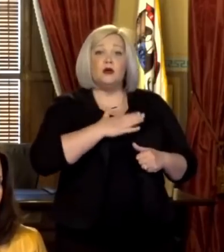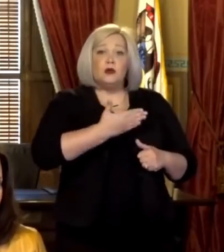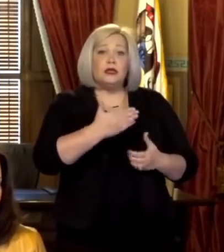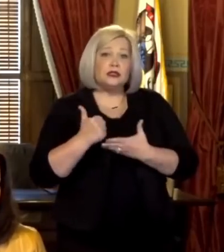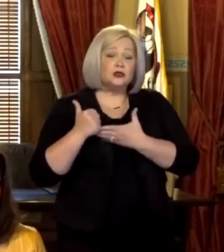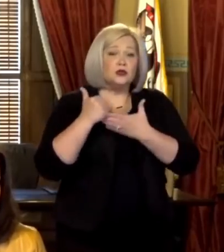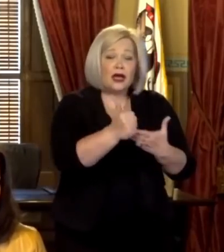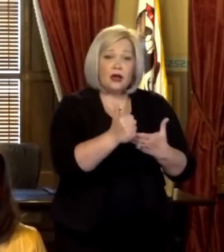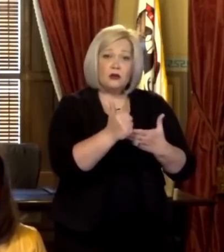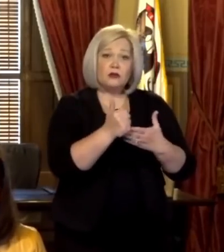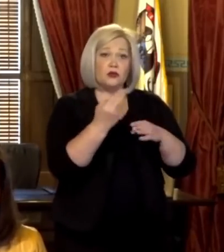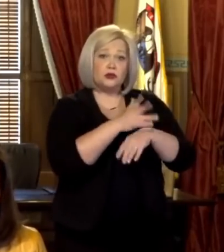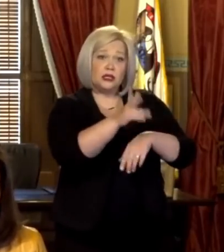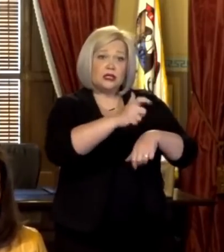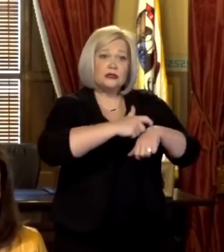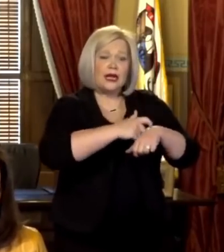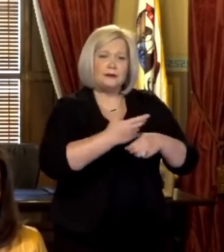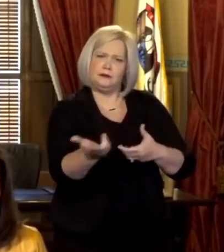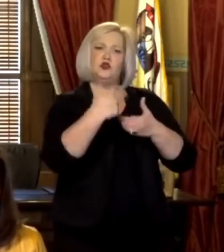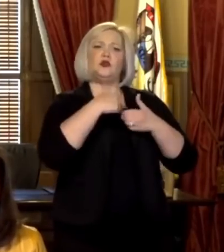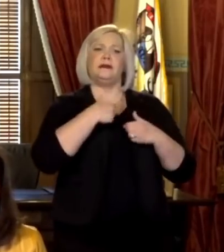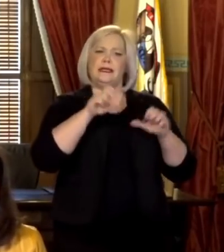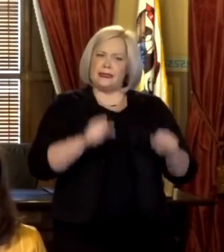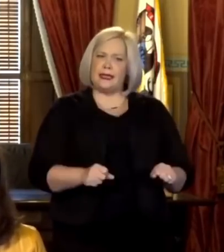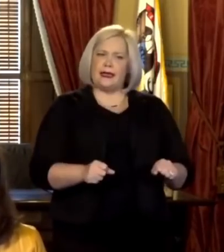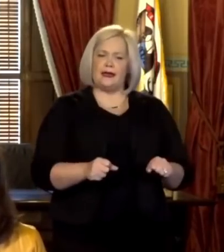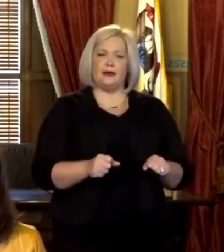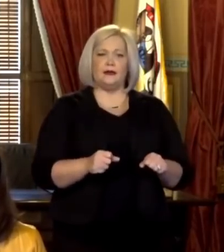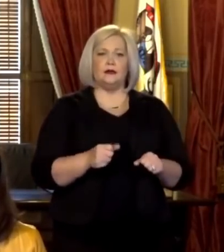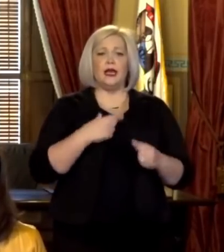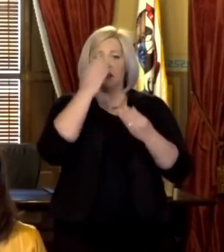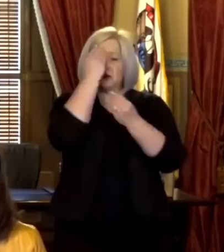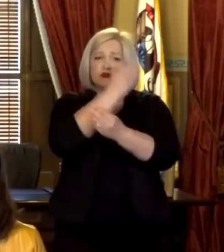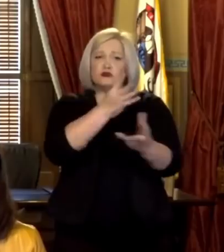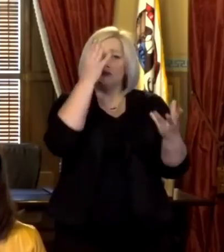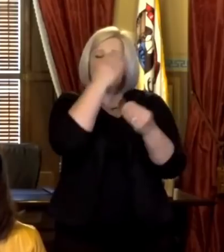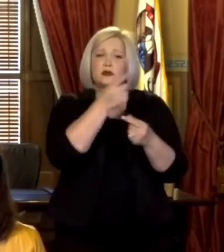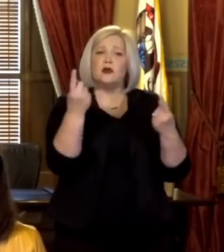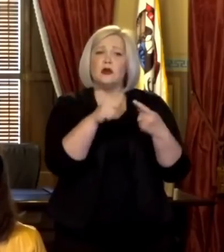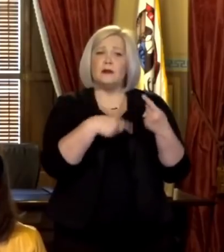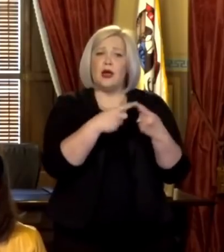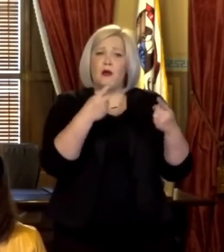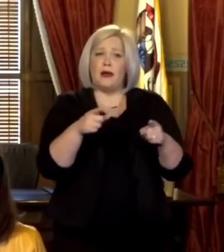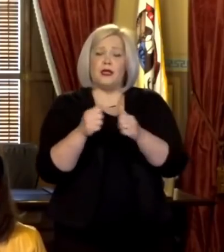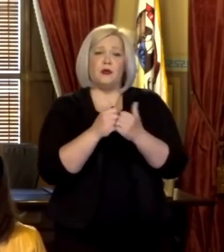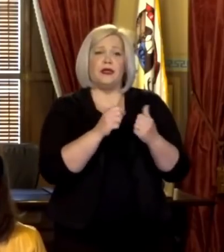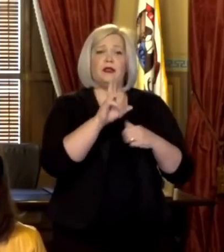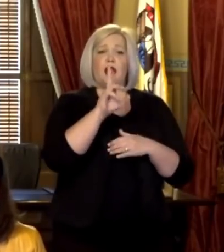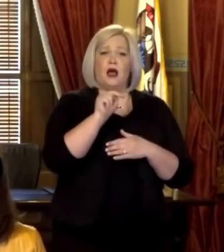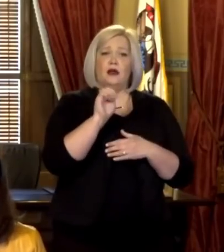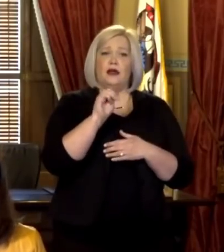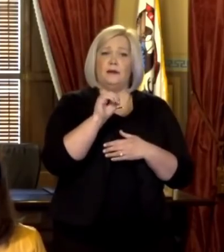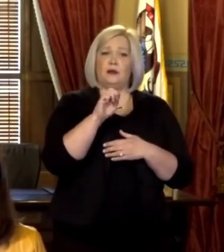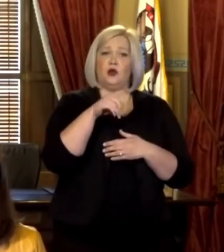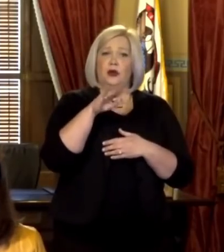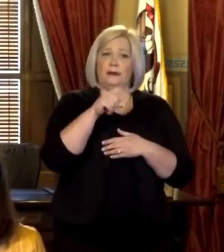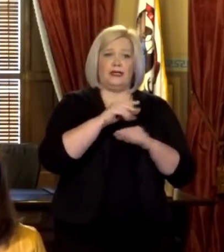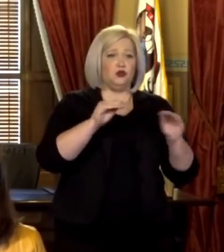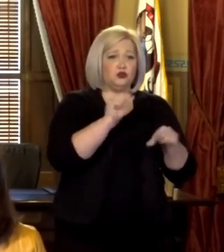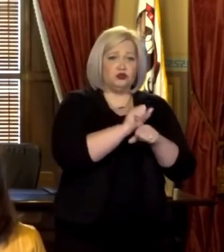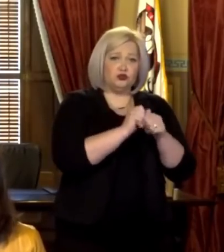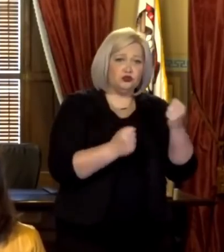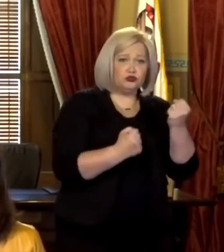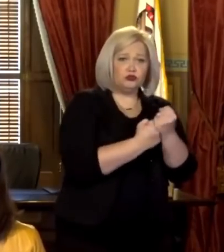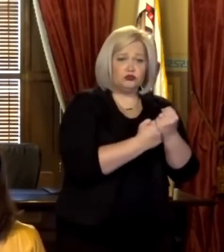in and put their time into it to join me. I'll continue to update Michiganders on where we are with unemployment benefits as we navigate these